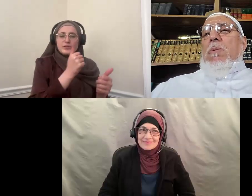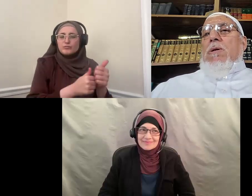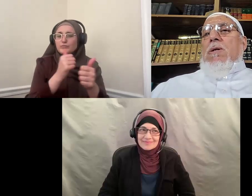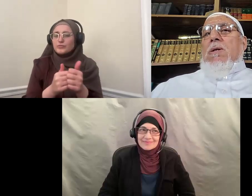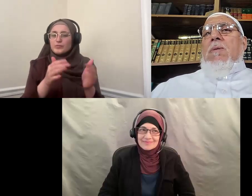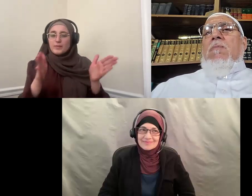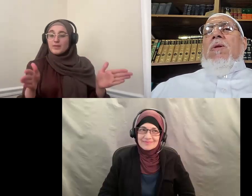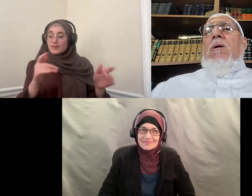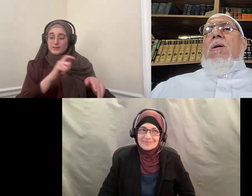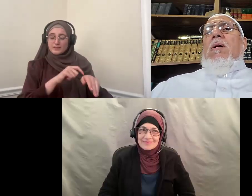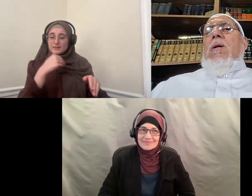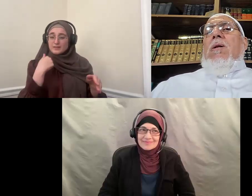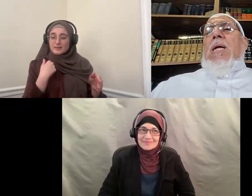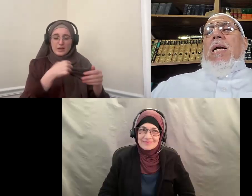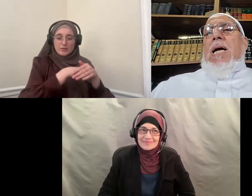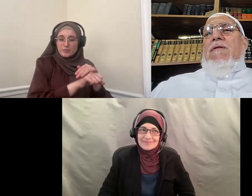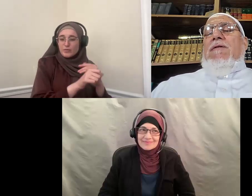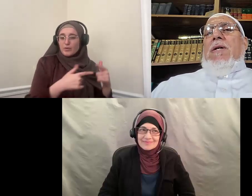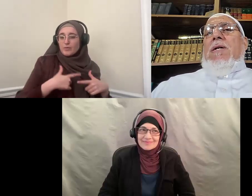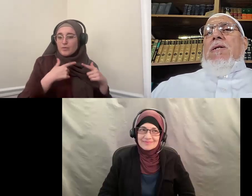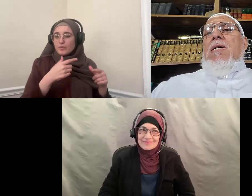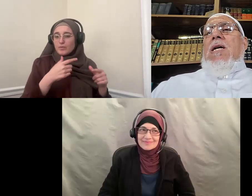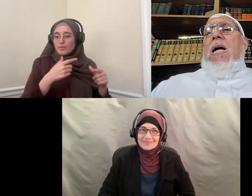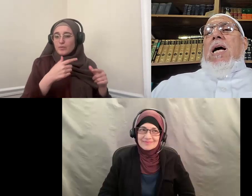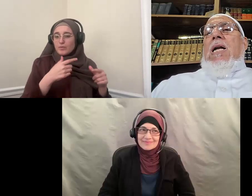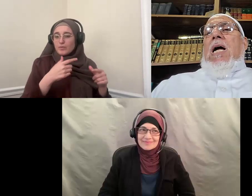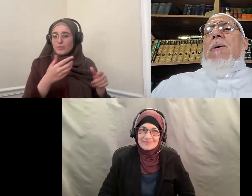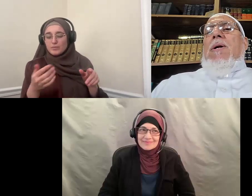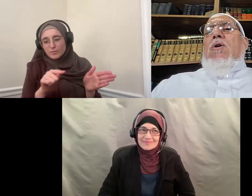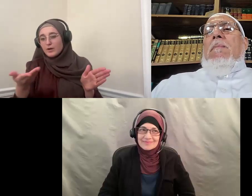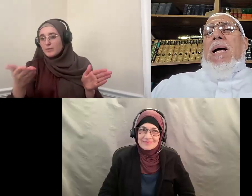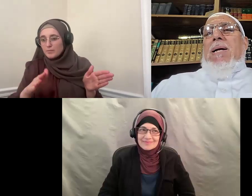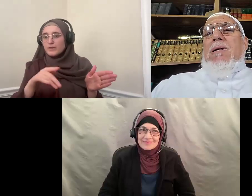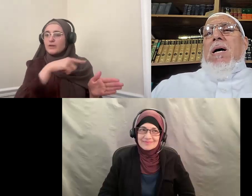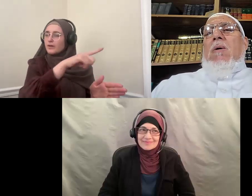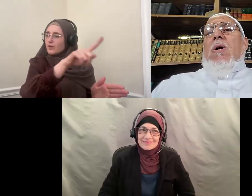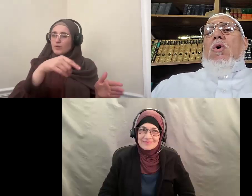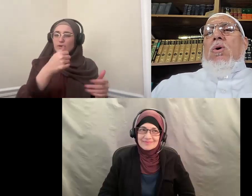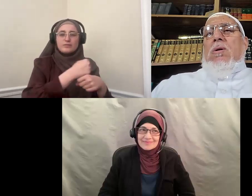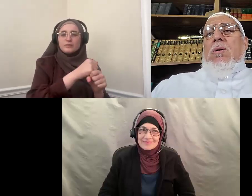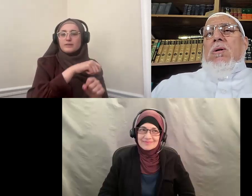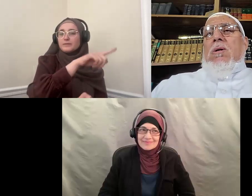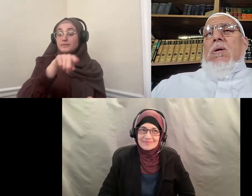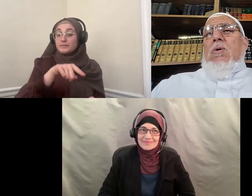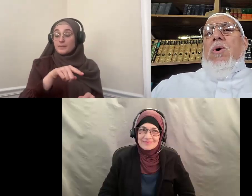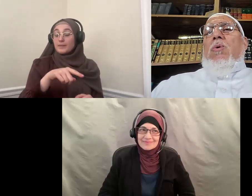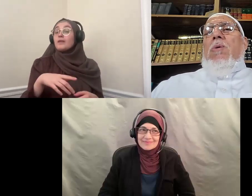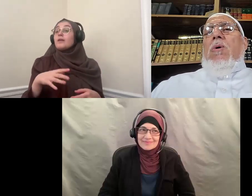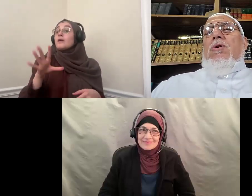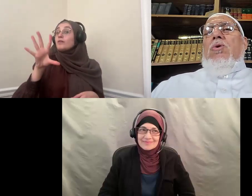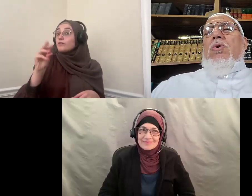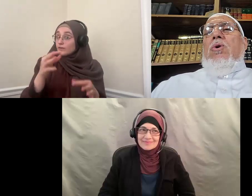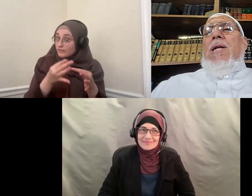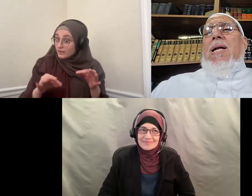specific properties, then Ayah 50, it says, and our command, our order, when